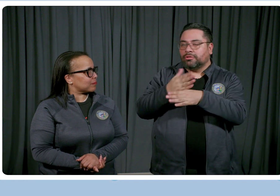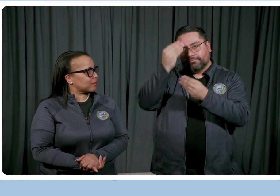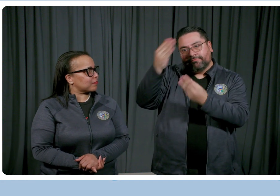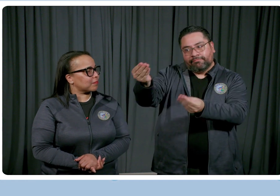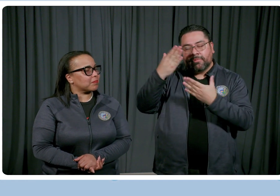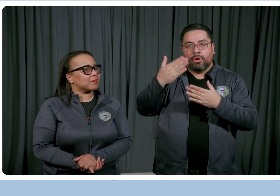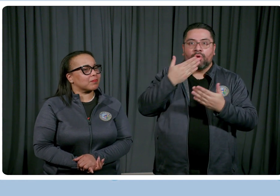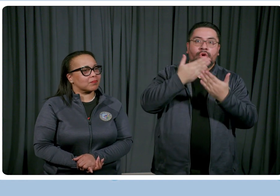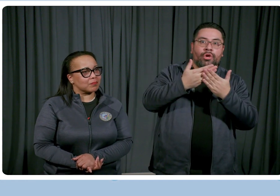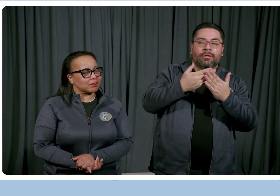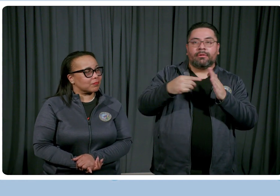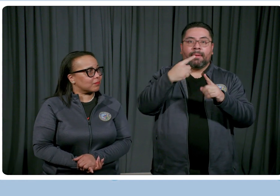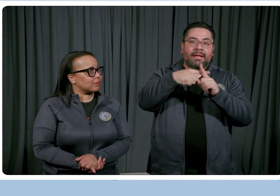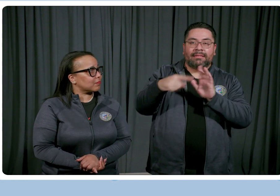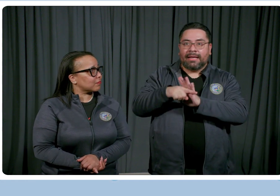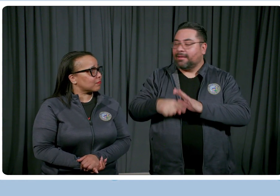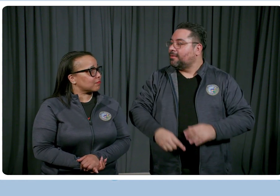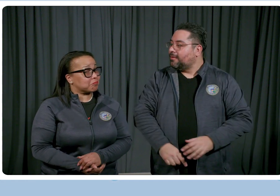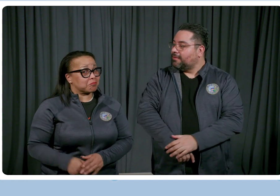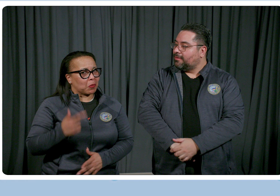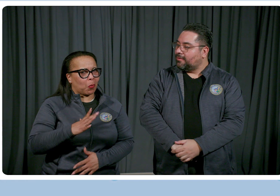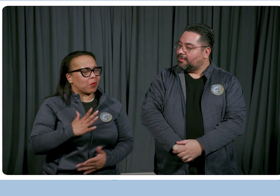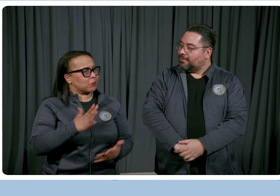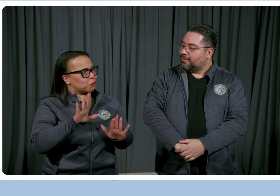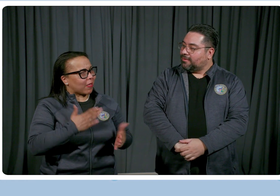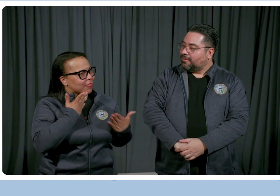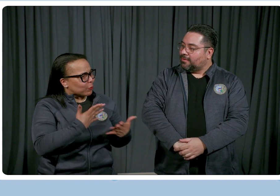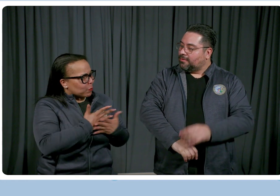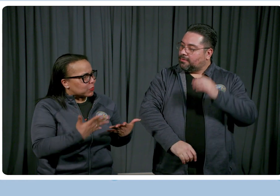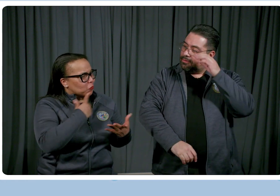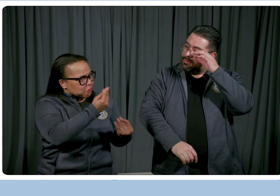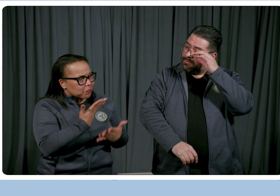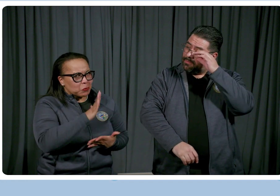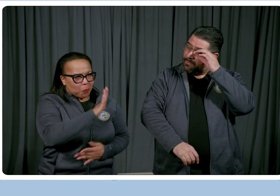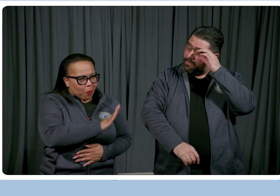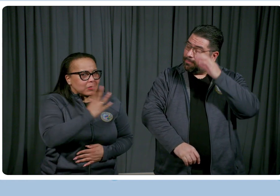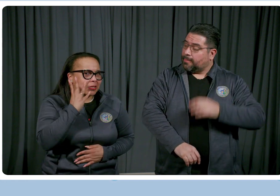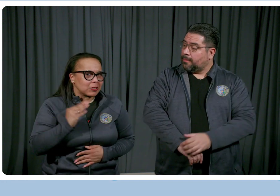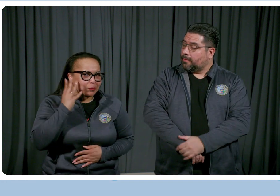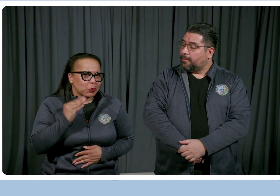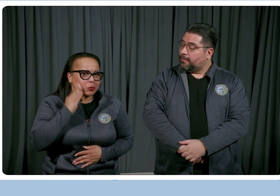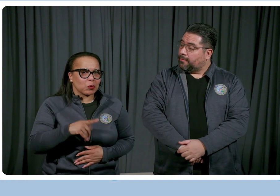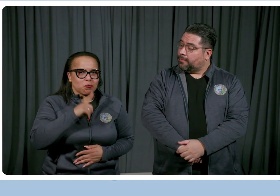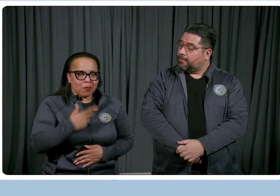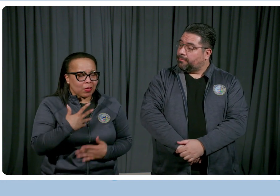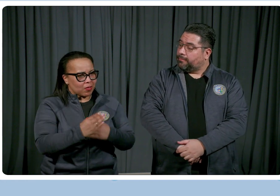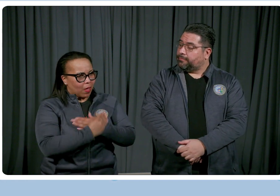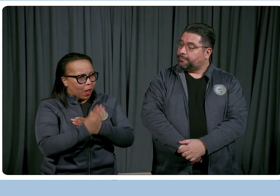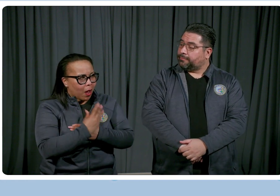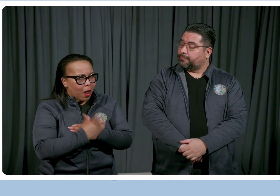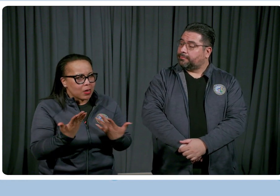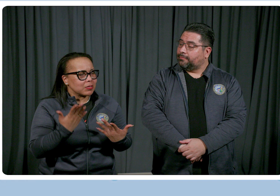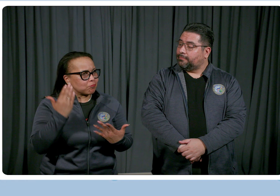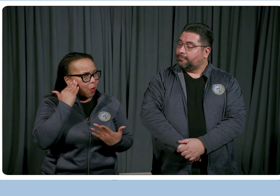the highs and the lows together is really important. Great. Well, thank you so much, Jeannie. Thank you for sharing about your experience and all of